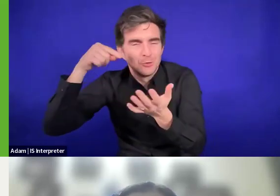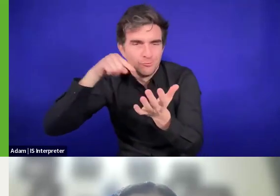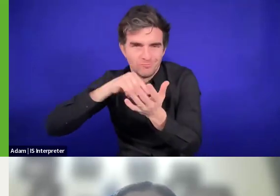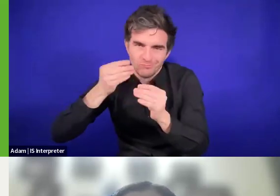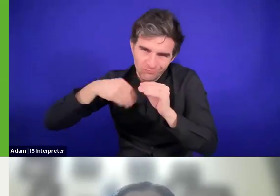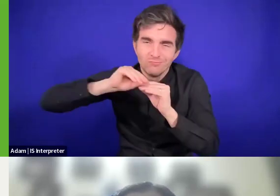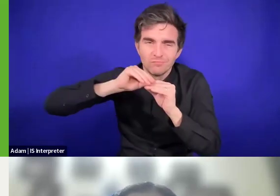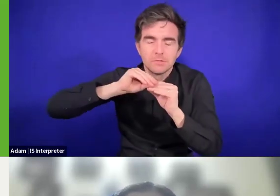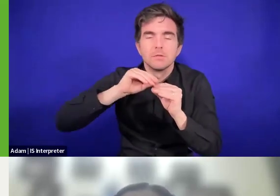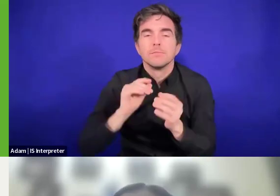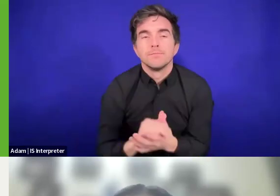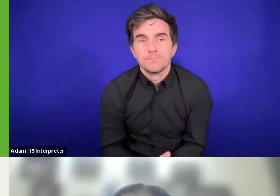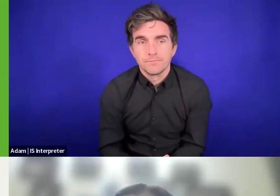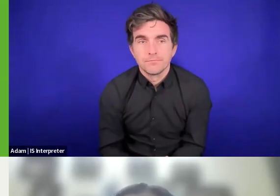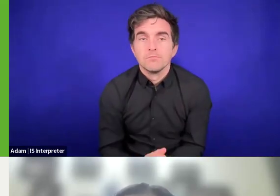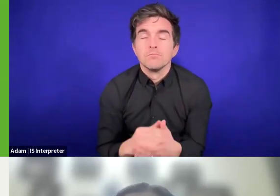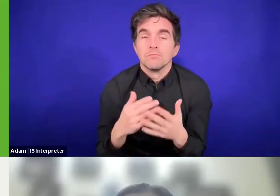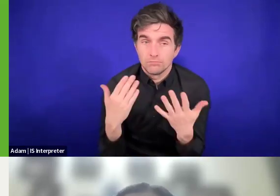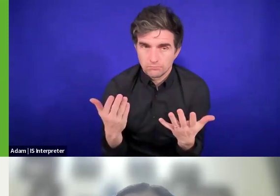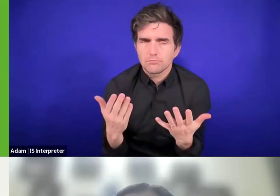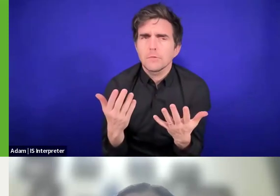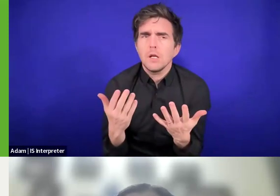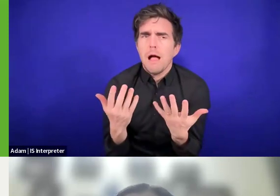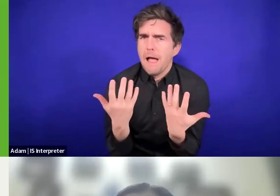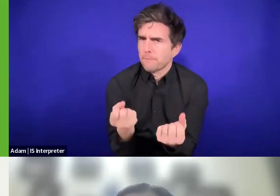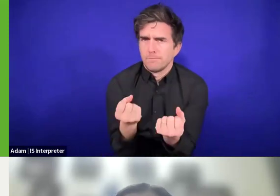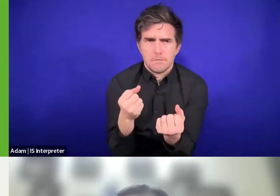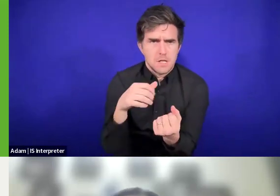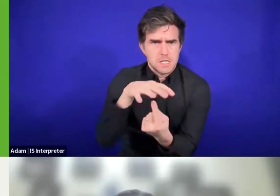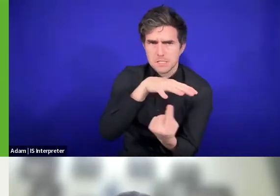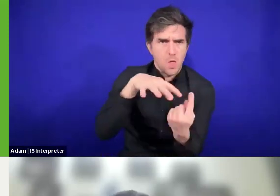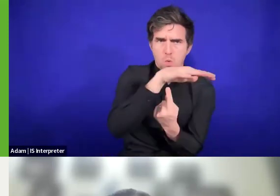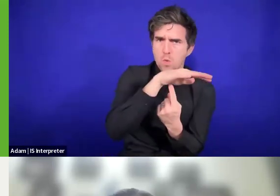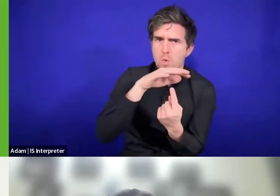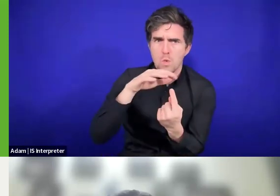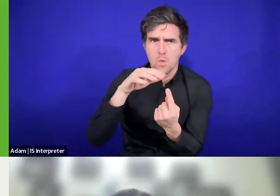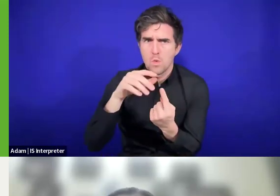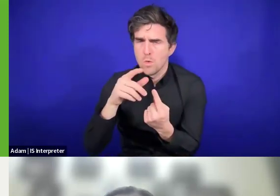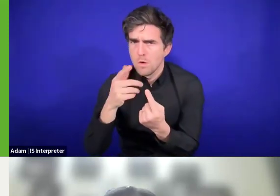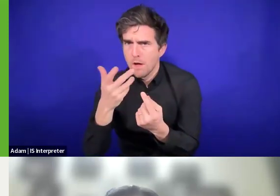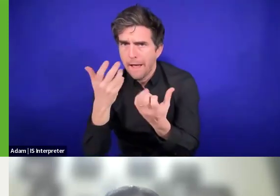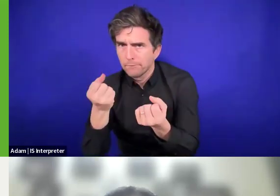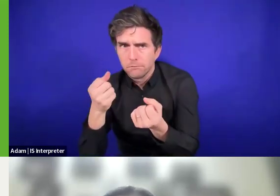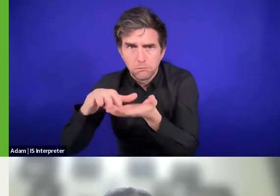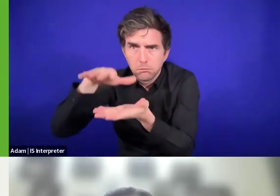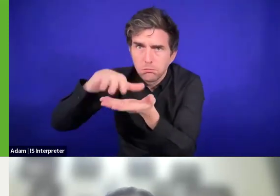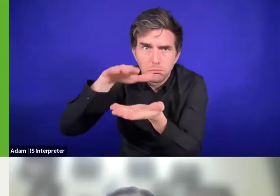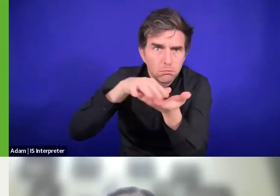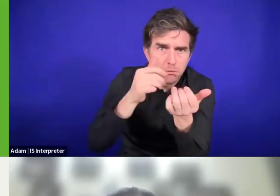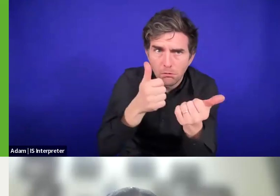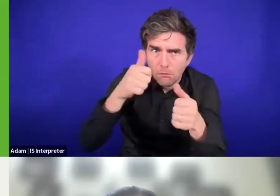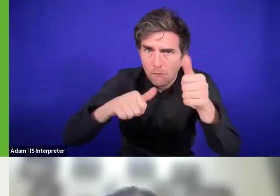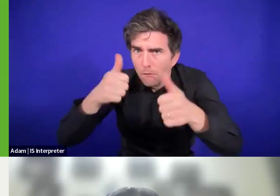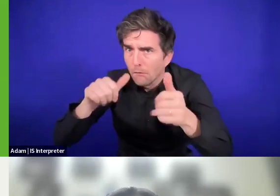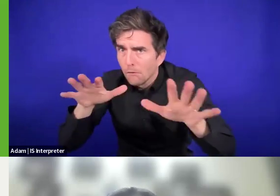that is already created. So if you sit with the community, you could really see that where are the assets concentrated, to really see